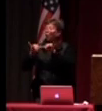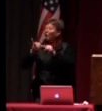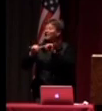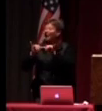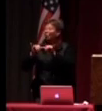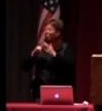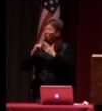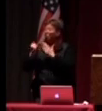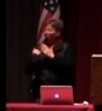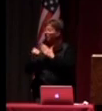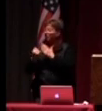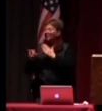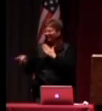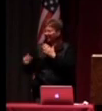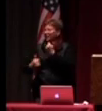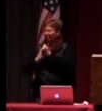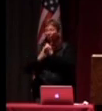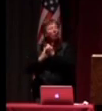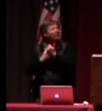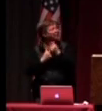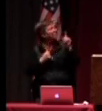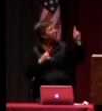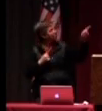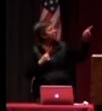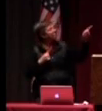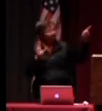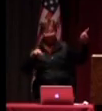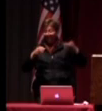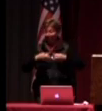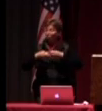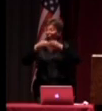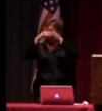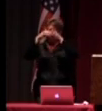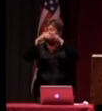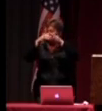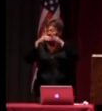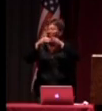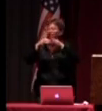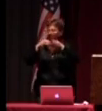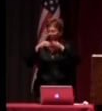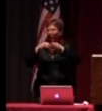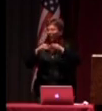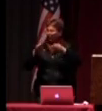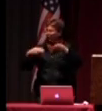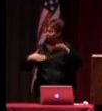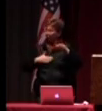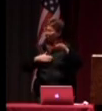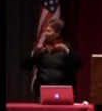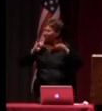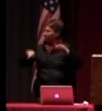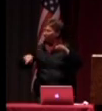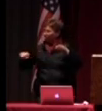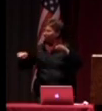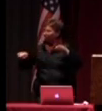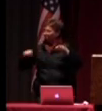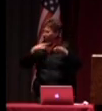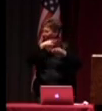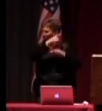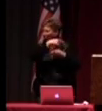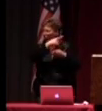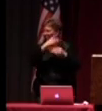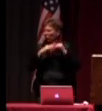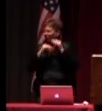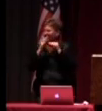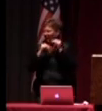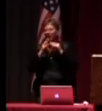here and that still stand in Paris, including the Vendôme Column, constructed partly out of the cannon of his defeated enemies. He offered glory